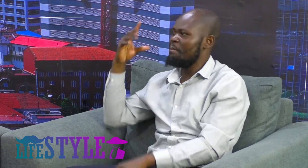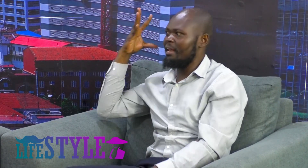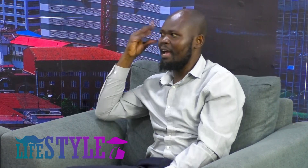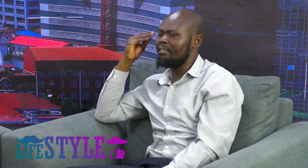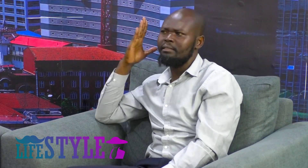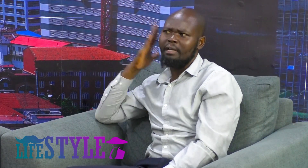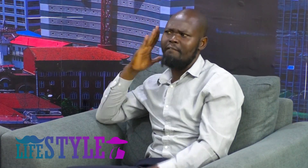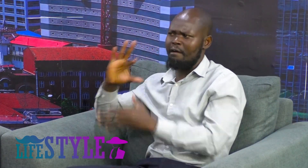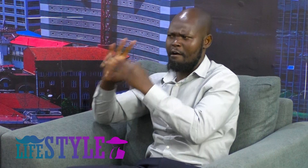place.